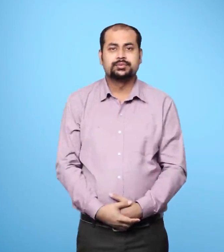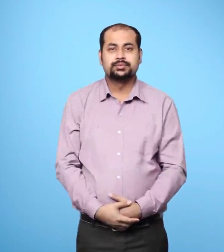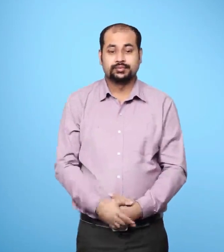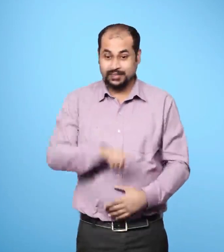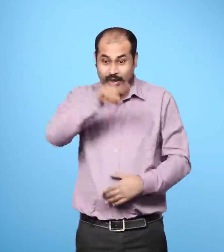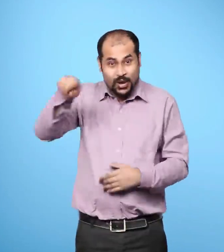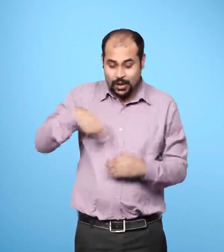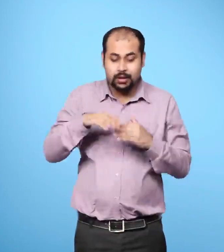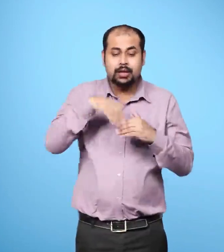Task 2.